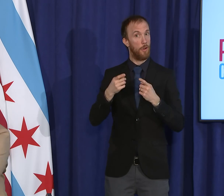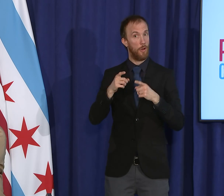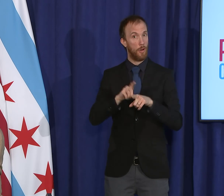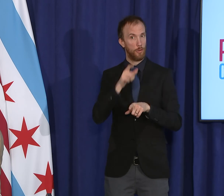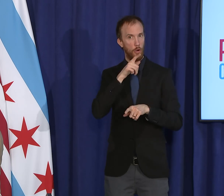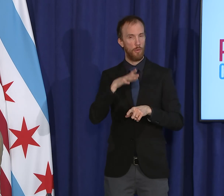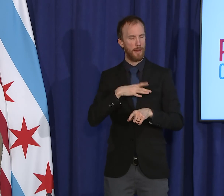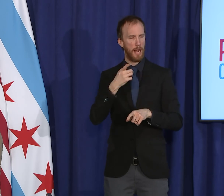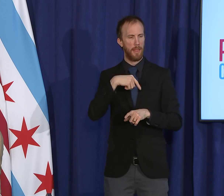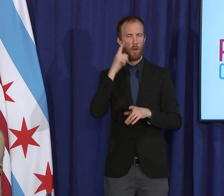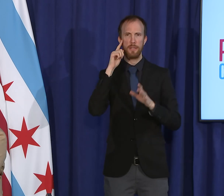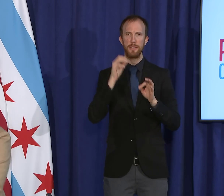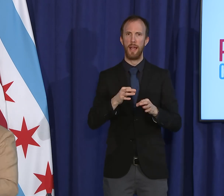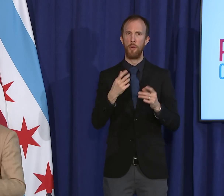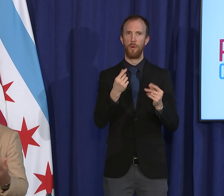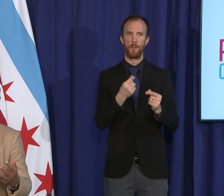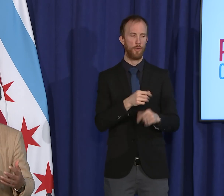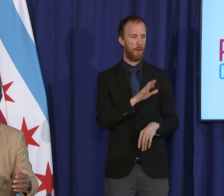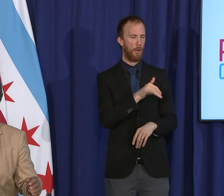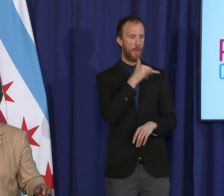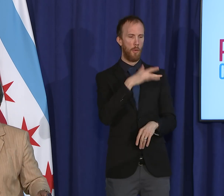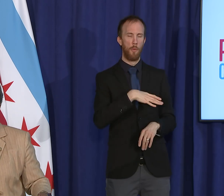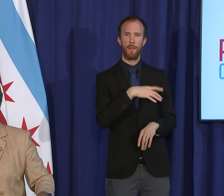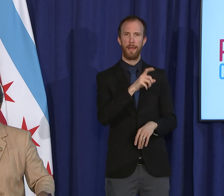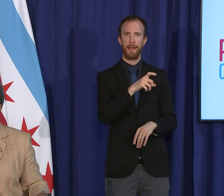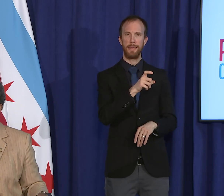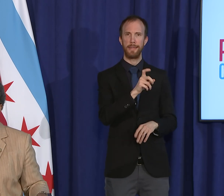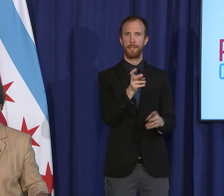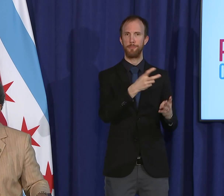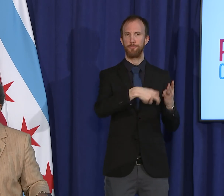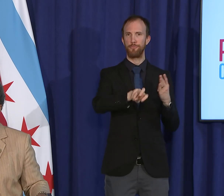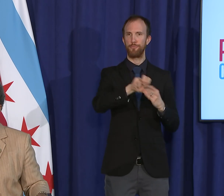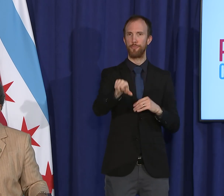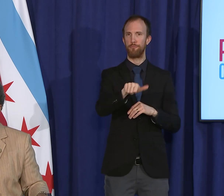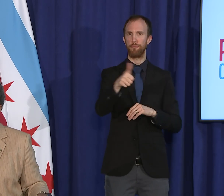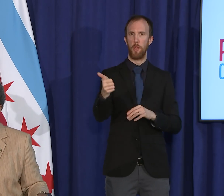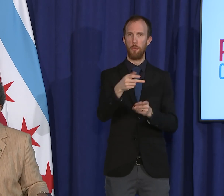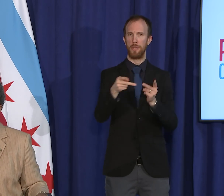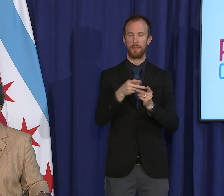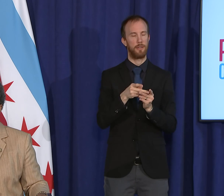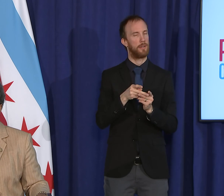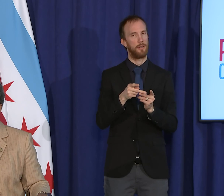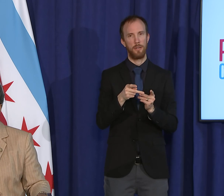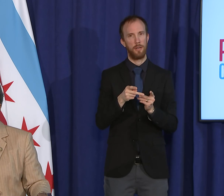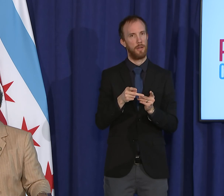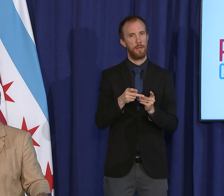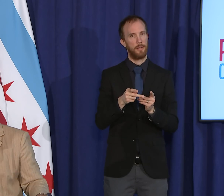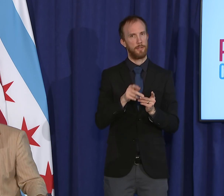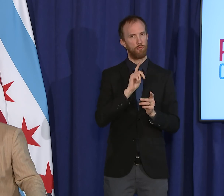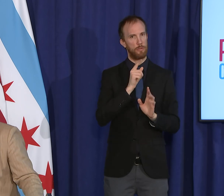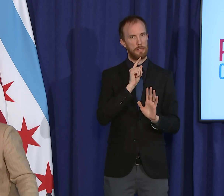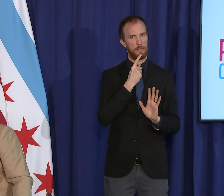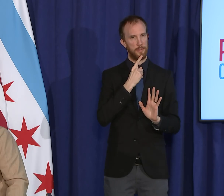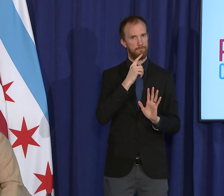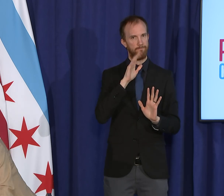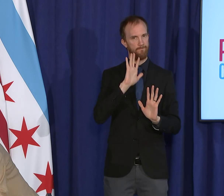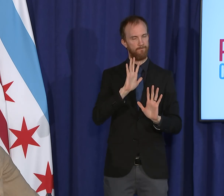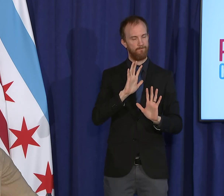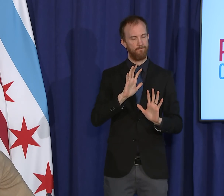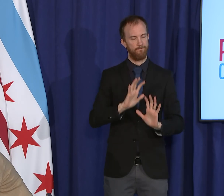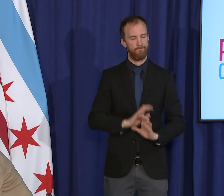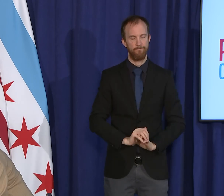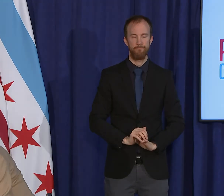move her to another job, I think that raises some serious questions. Thank you. Thank you.